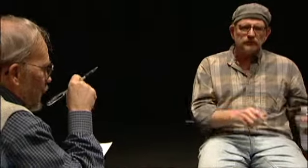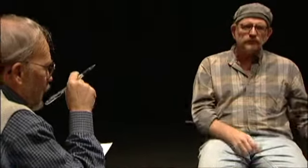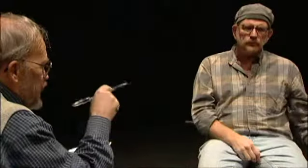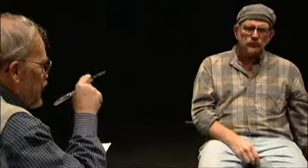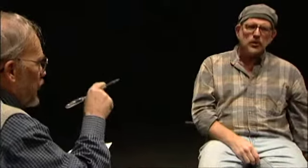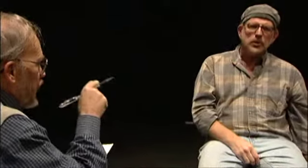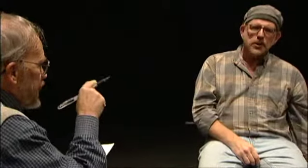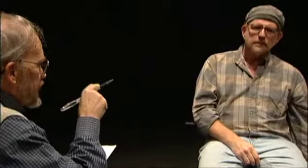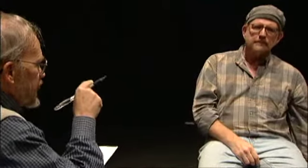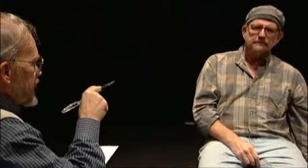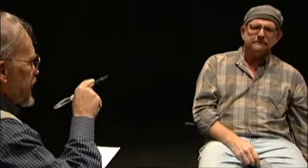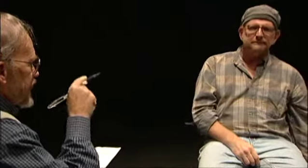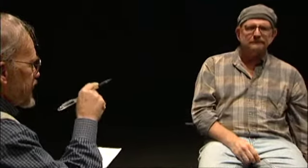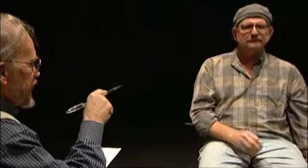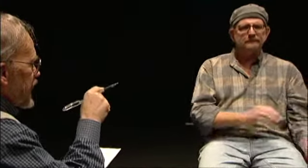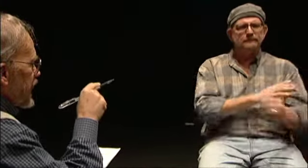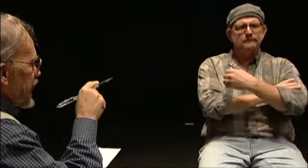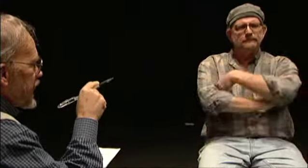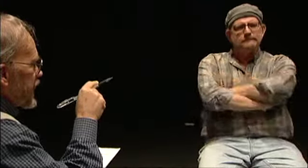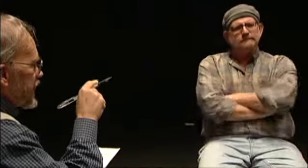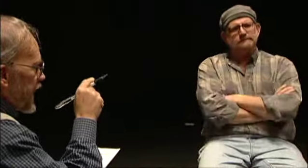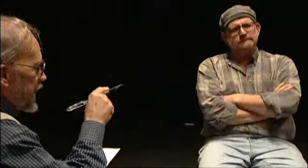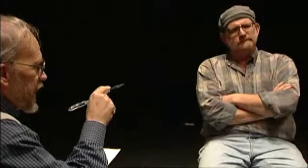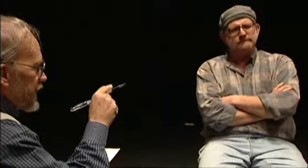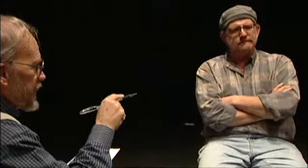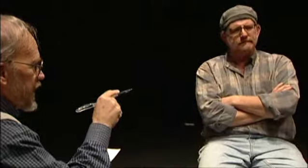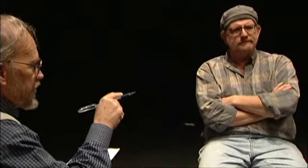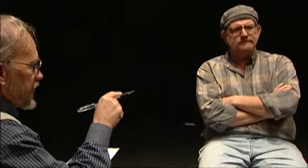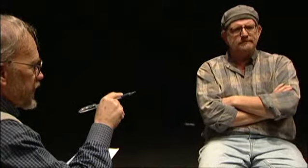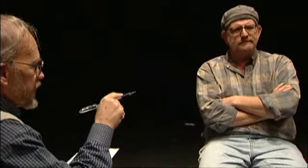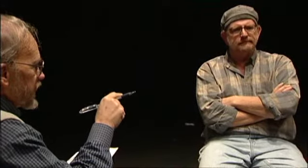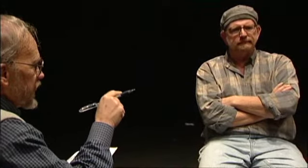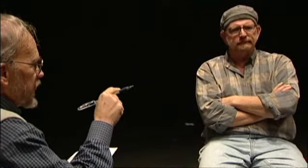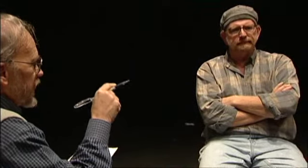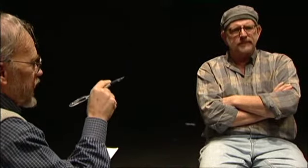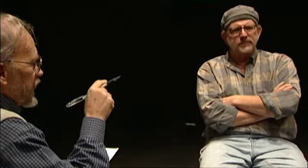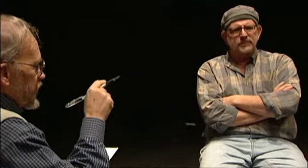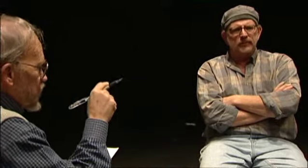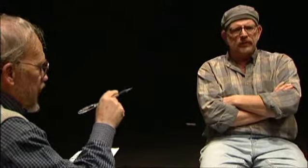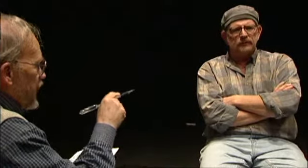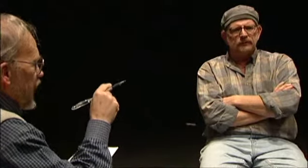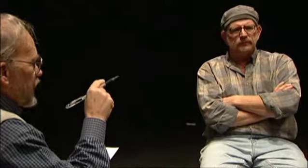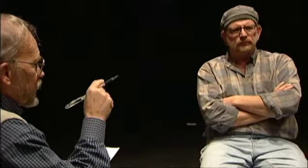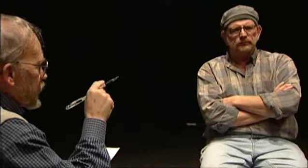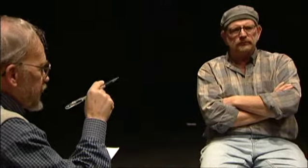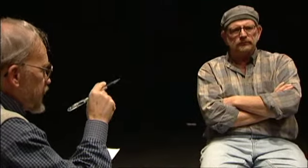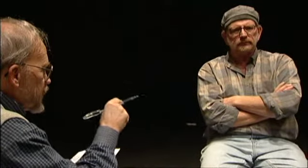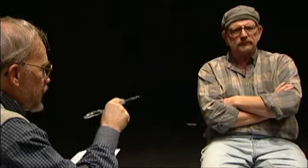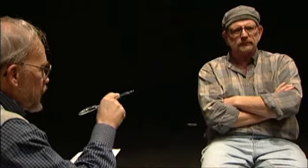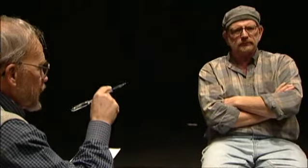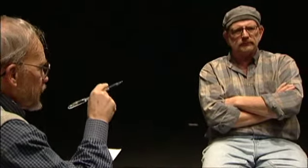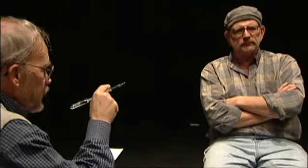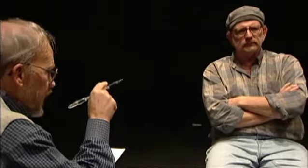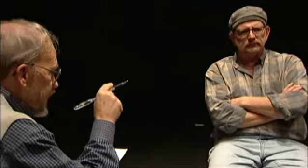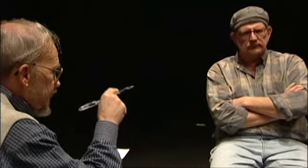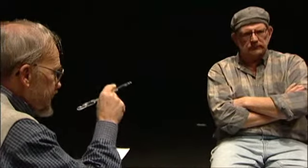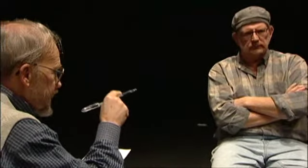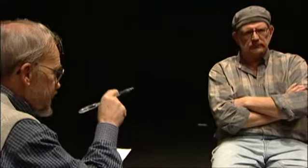when Tubal comes into that scene, he cannot imagine that Shylock will do what he did to